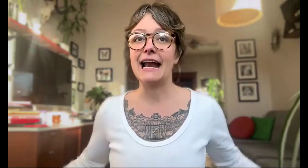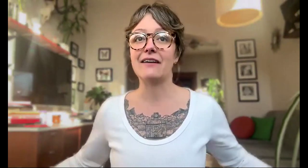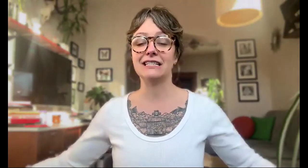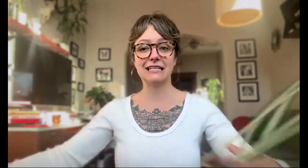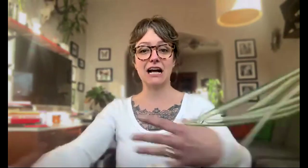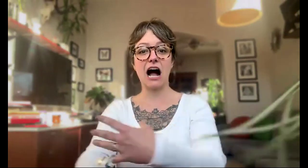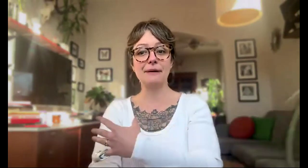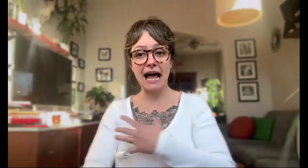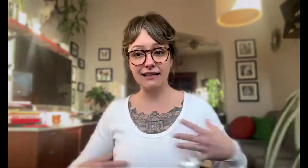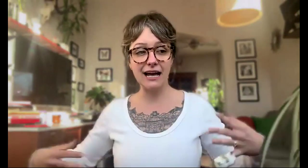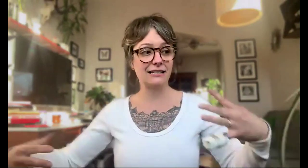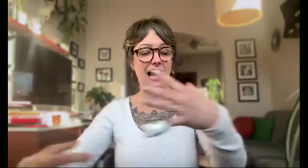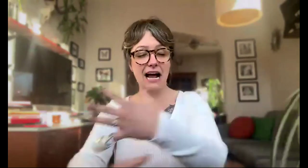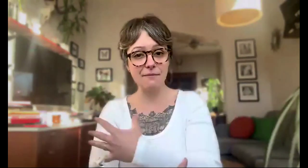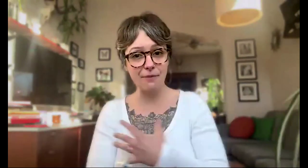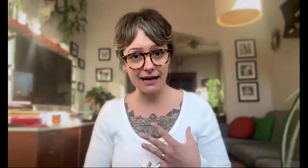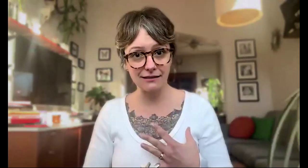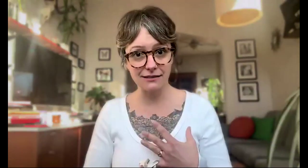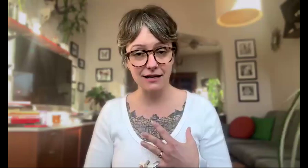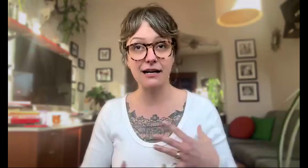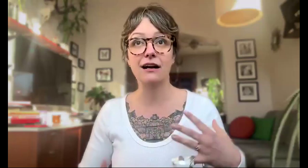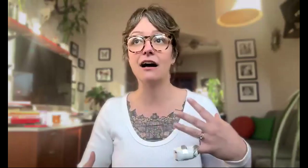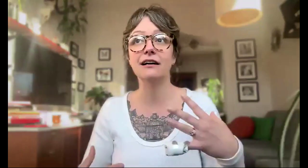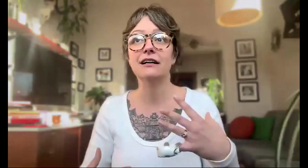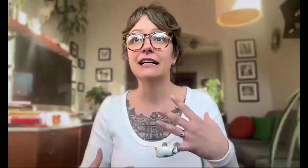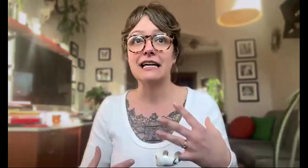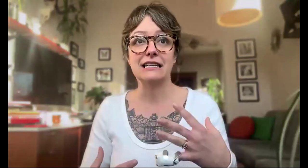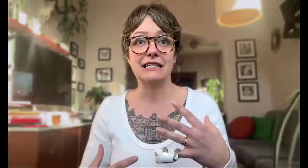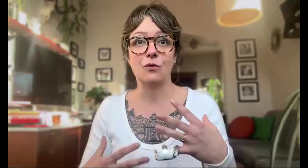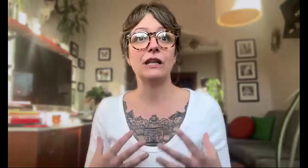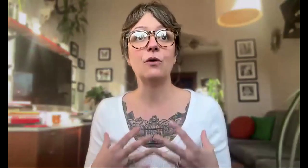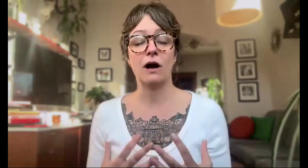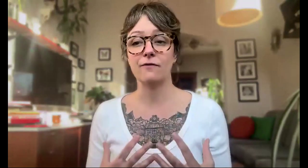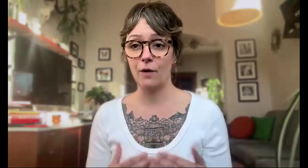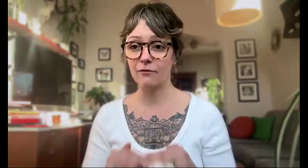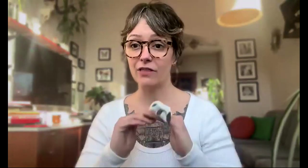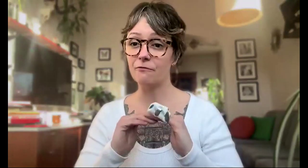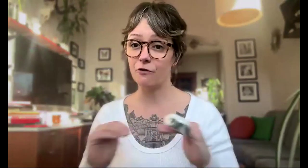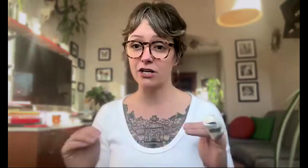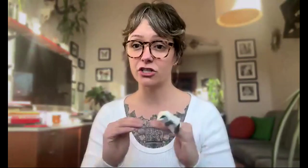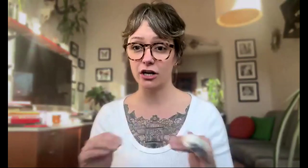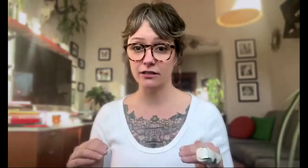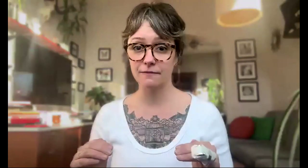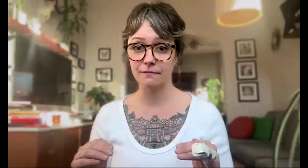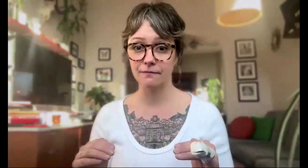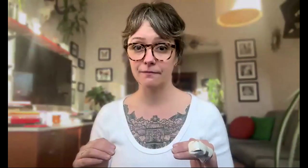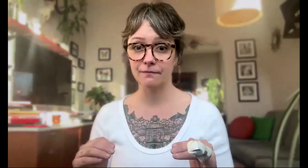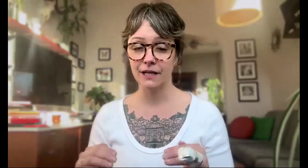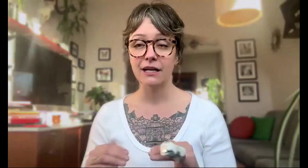and have a commonality, a tie that binds, is a really wonderful way for that fresh start.